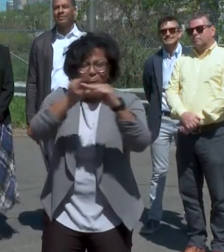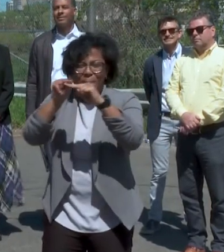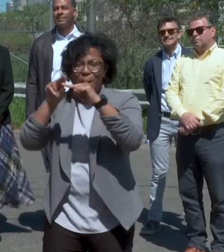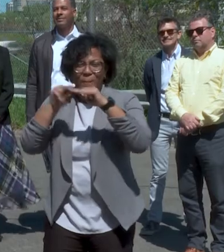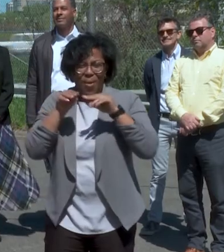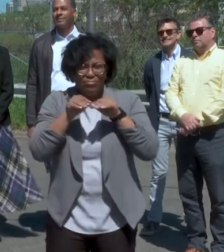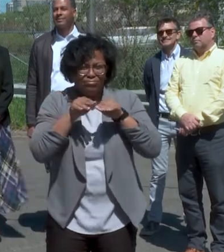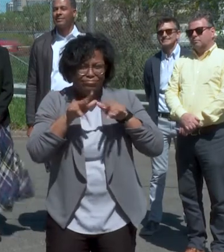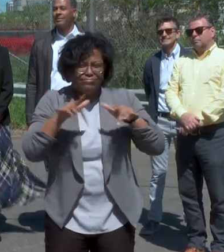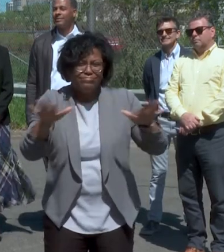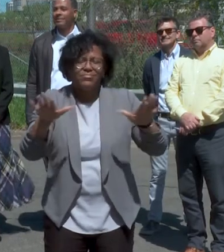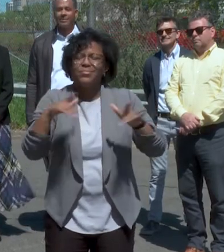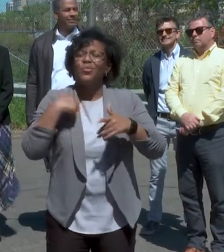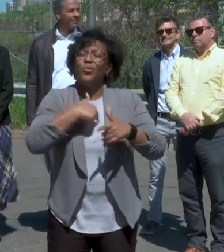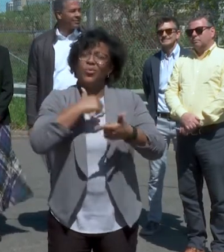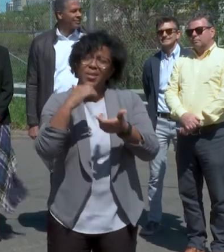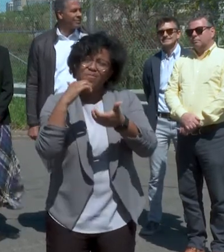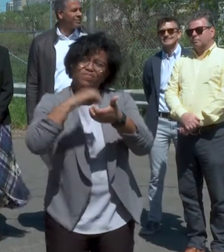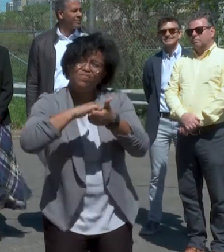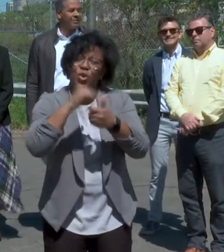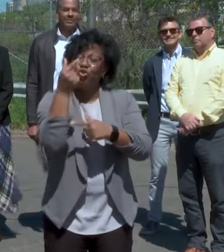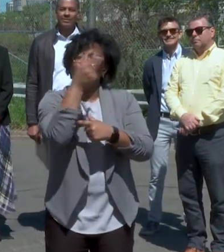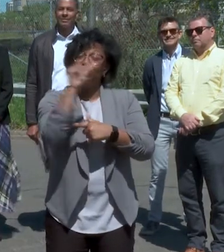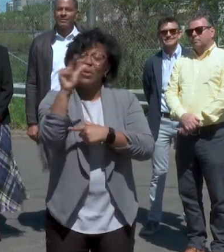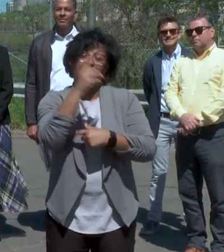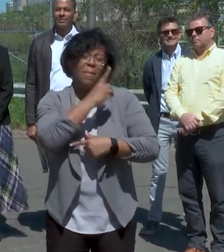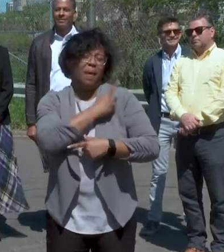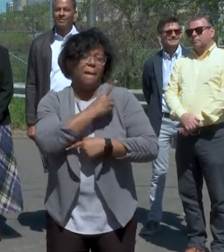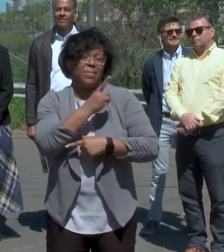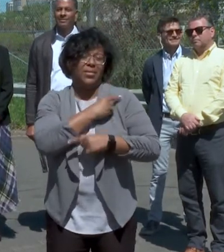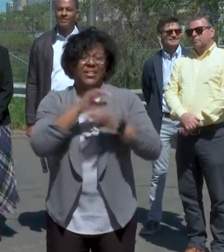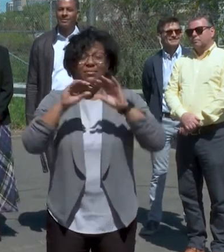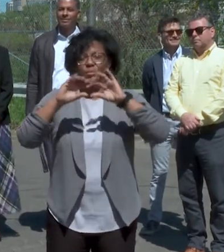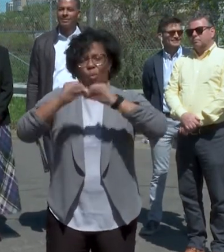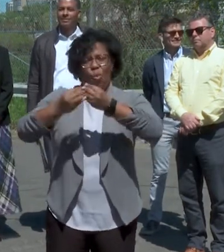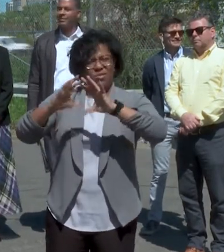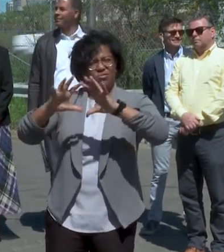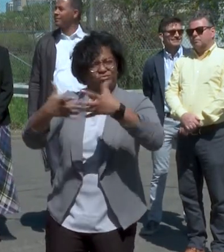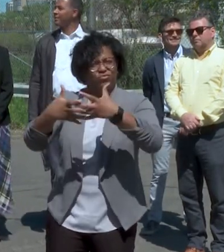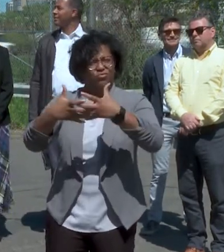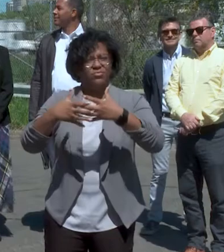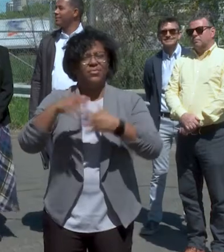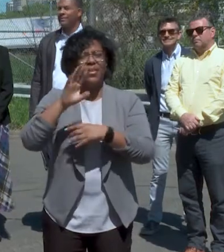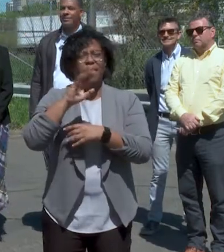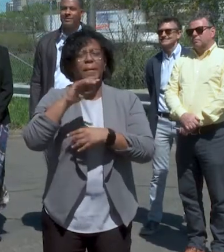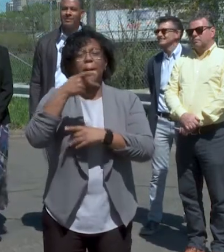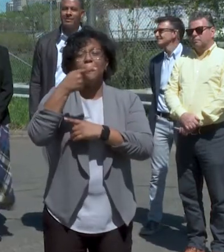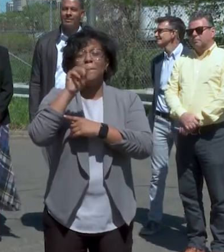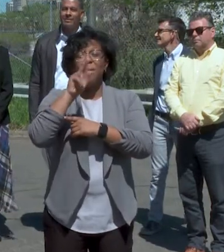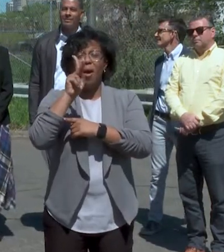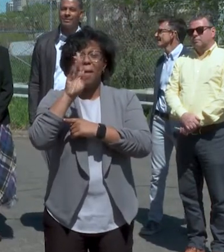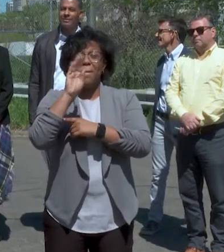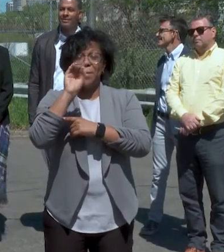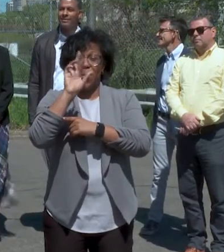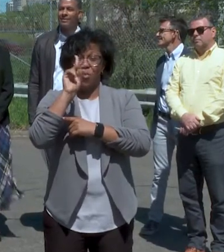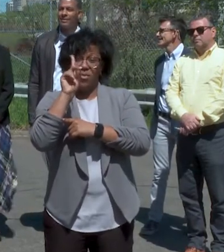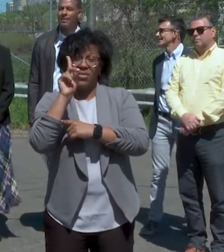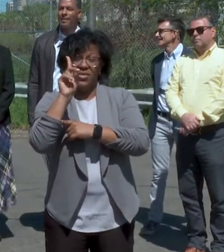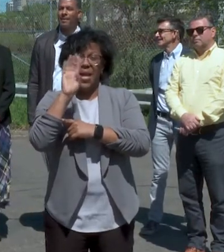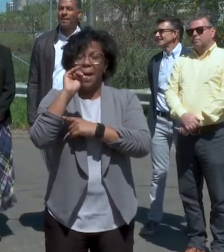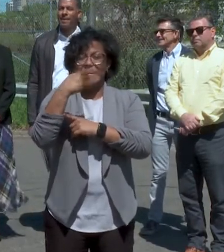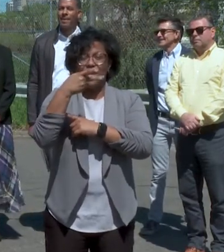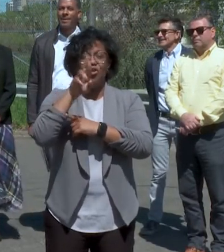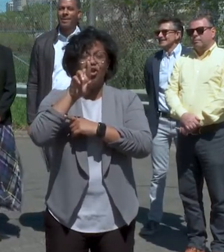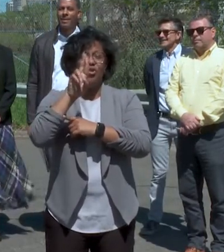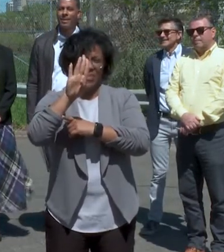or the Minneapolis Park Board. We're working with our wonderful staff at the city, led by the Director of Sustainability and Kim